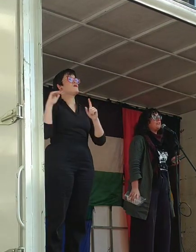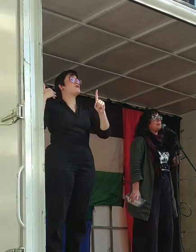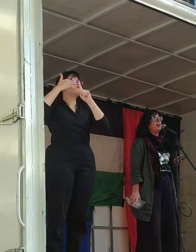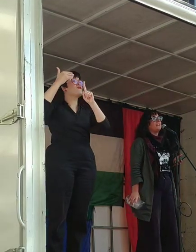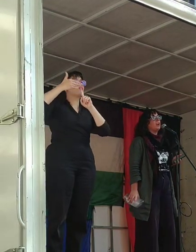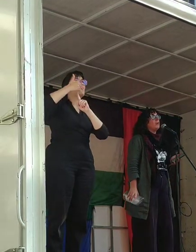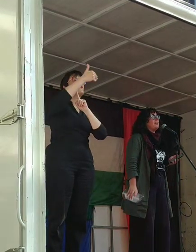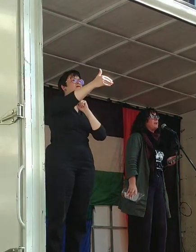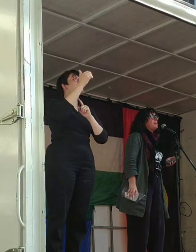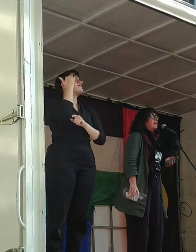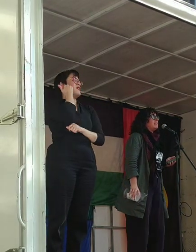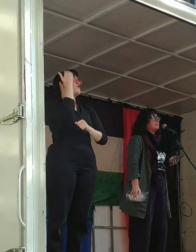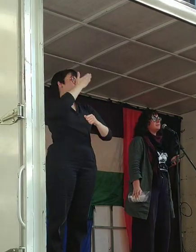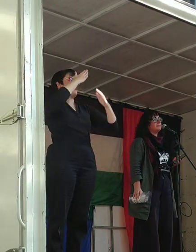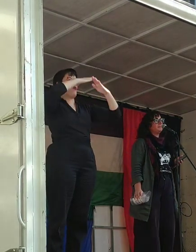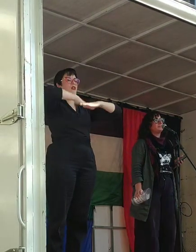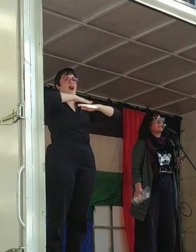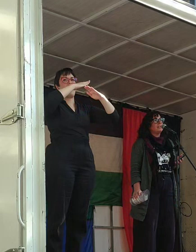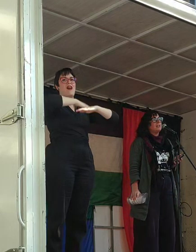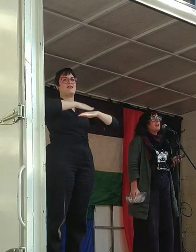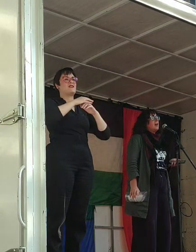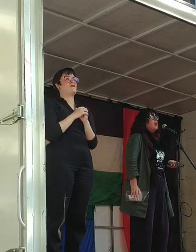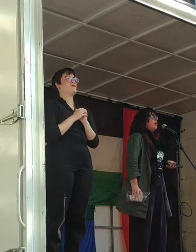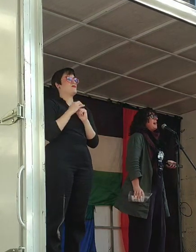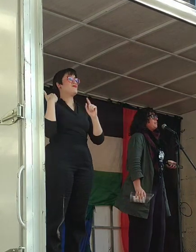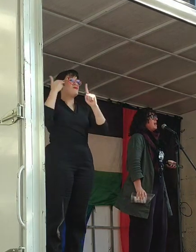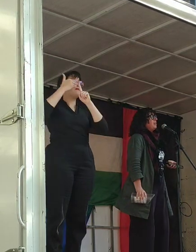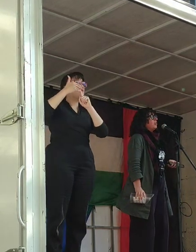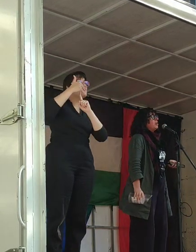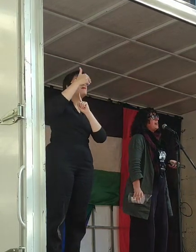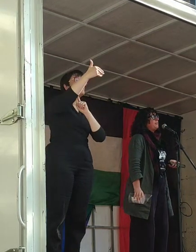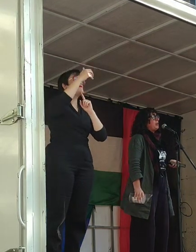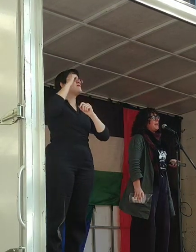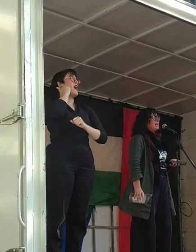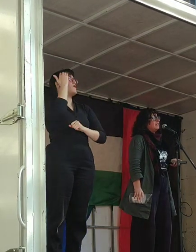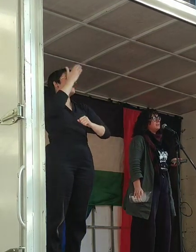land. Always was, always will be. Aboriginal land! Always